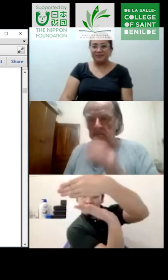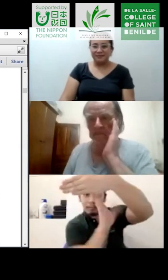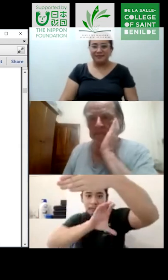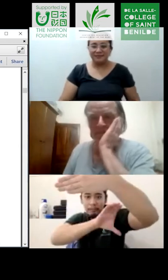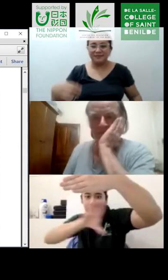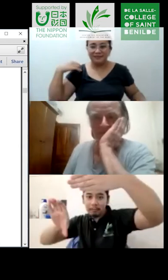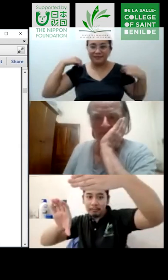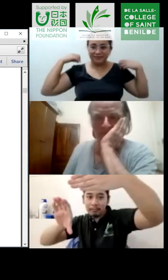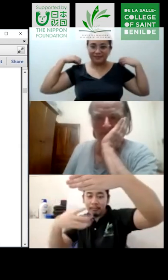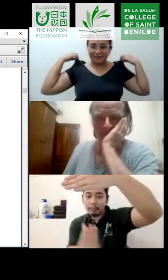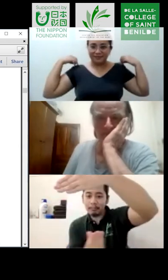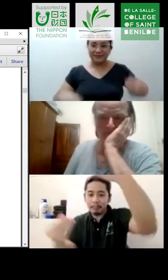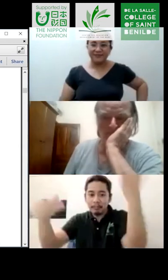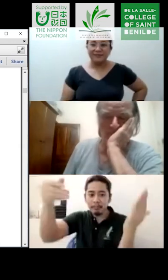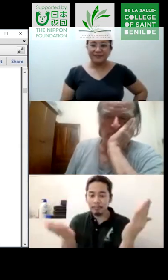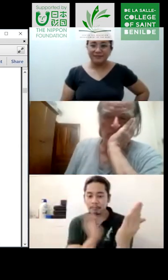So you have the book here,